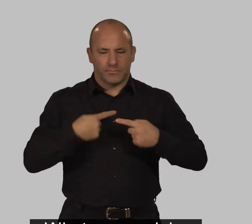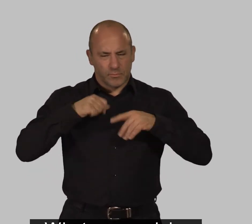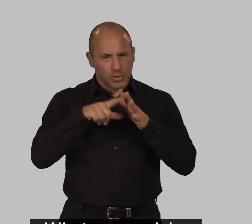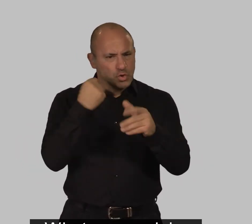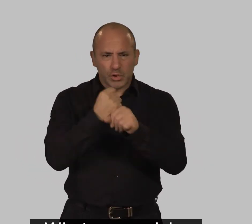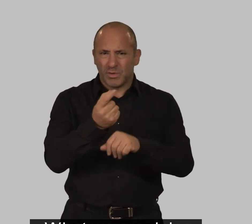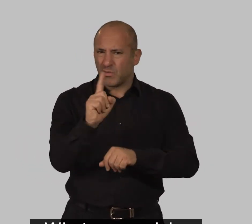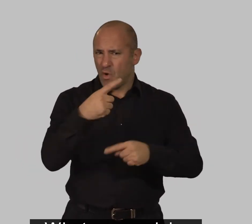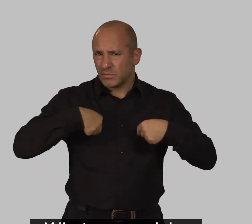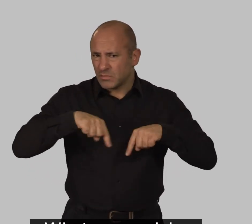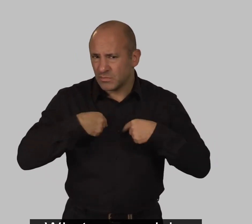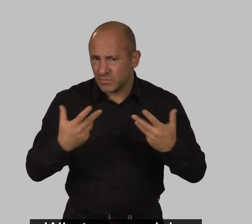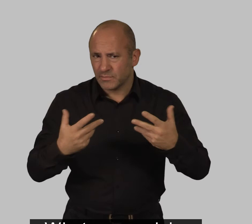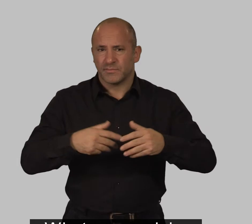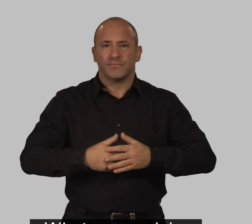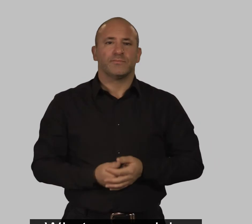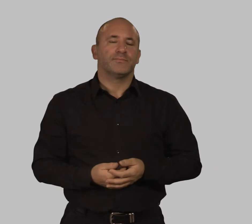What we are doing.